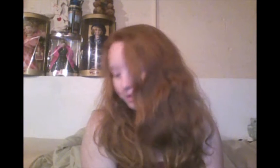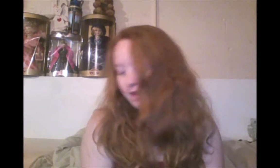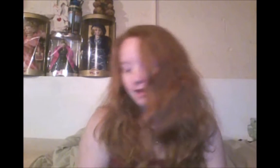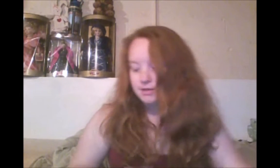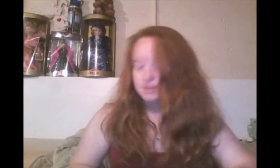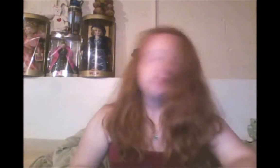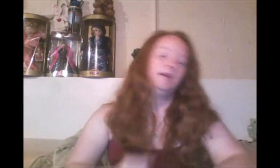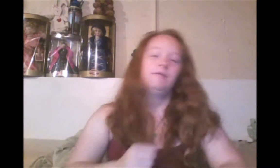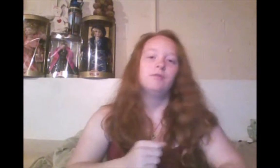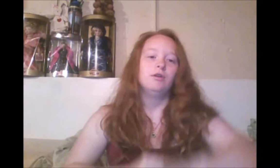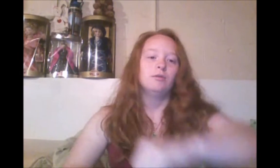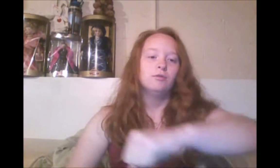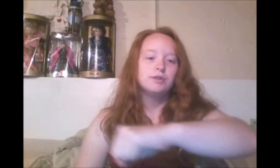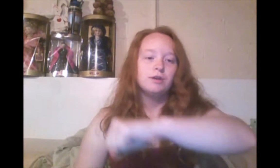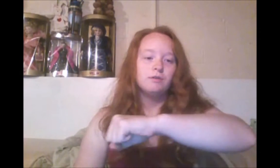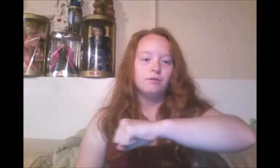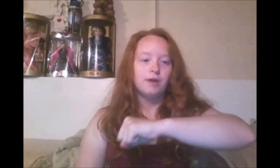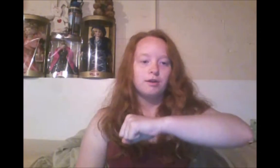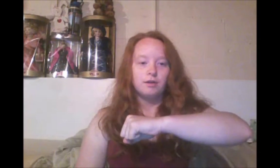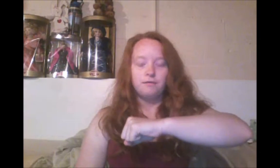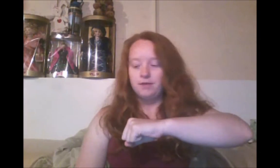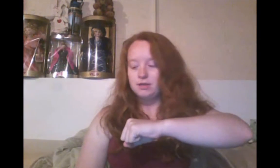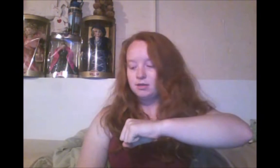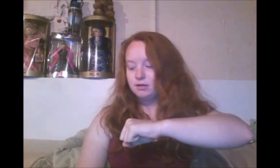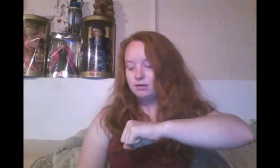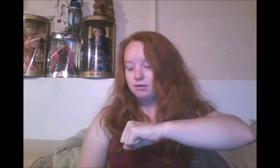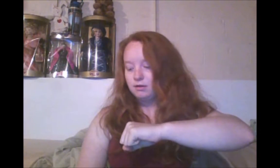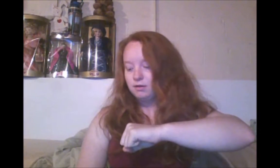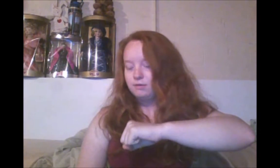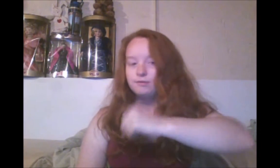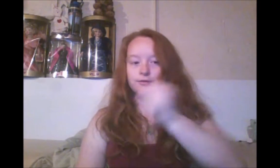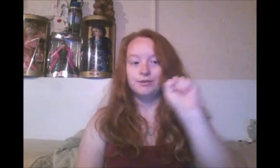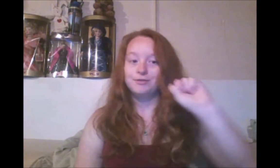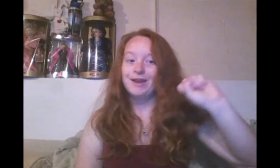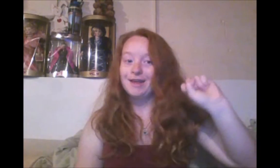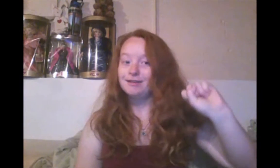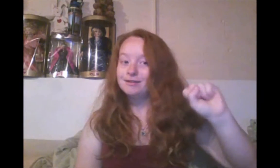Fly is easy. You're going to hold out your left fist or your right S.